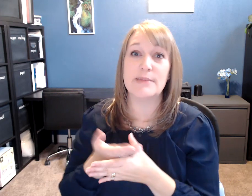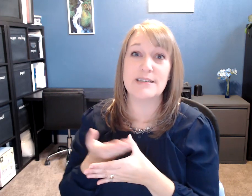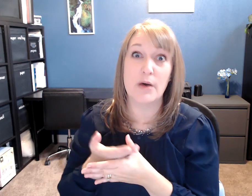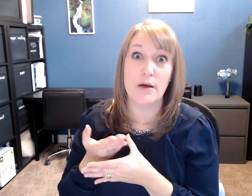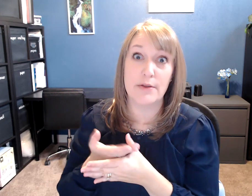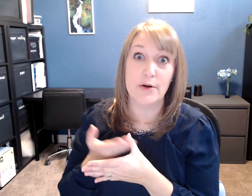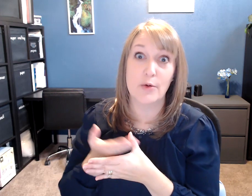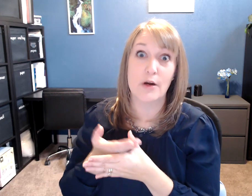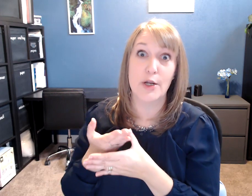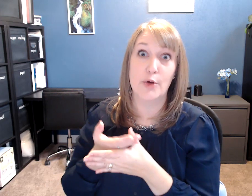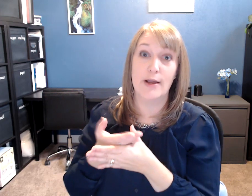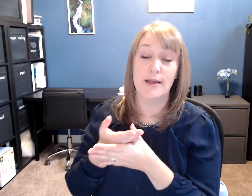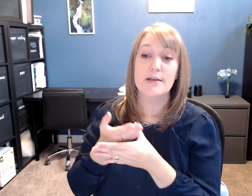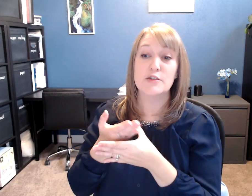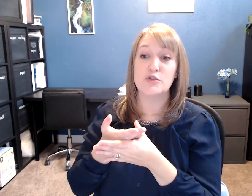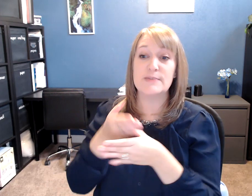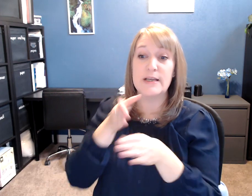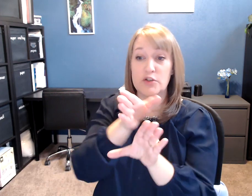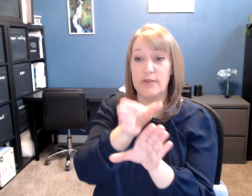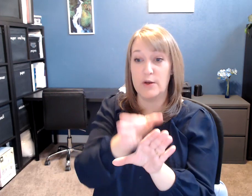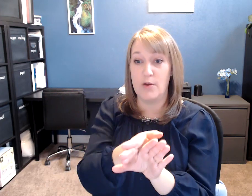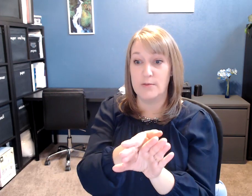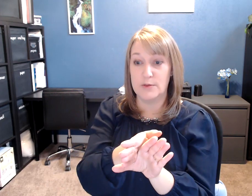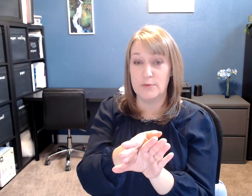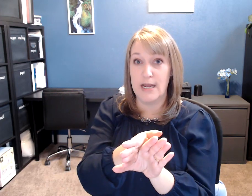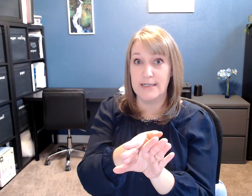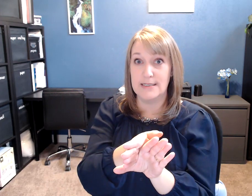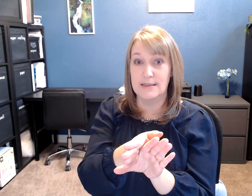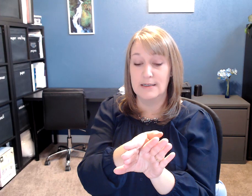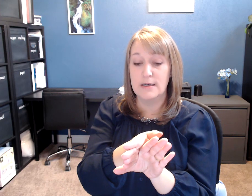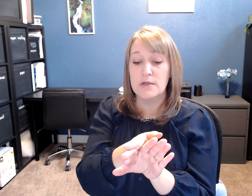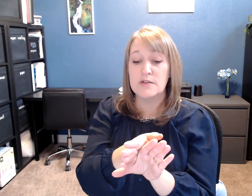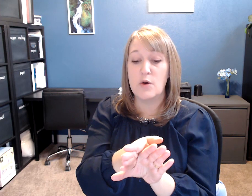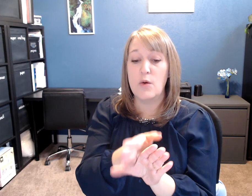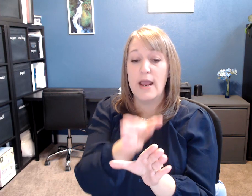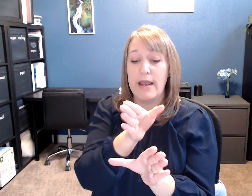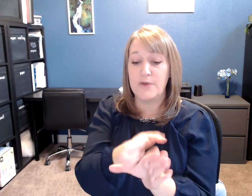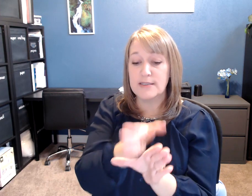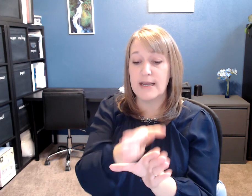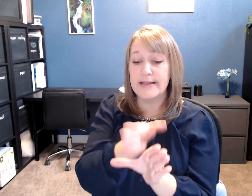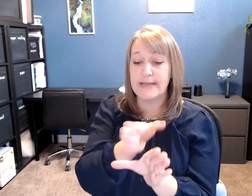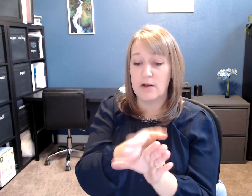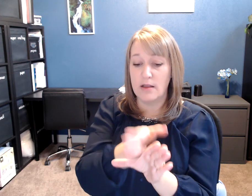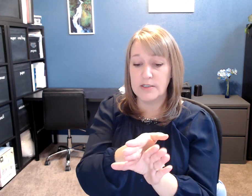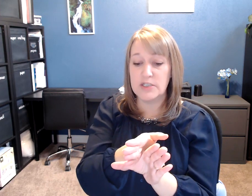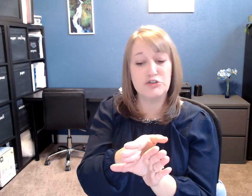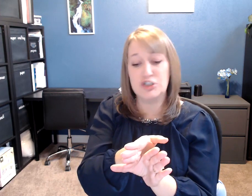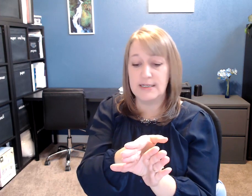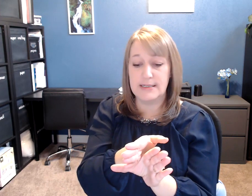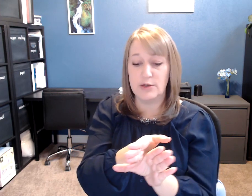means bother or annoy. So just make sure that your palms are right. So if you're signing psychologist, you shouldn't see your